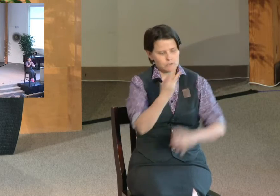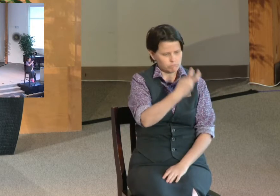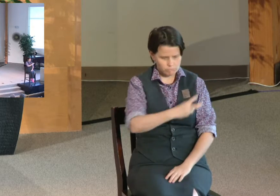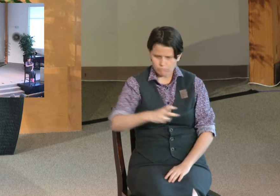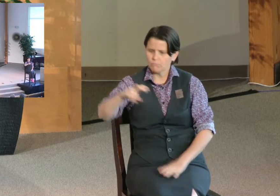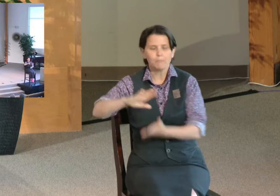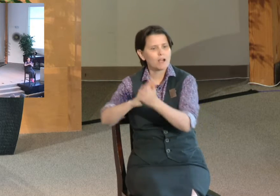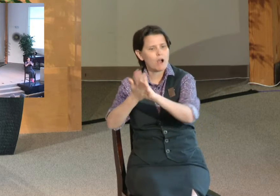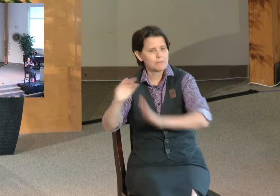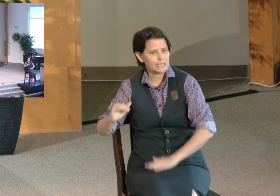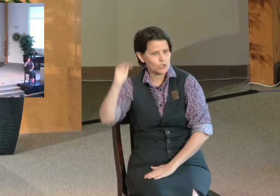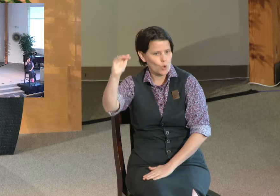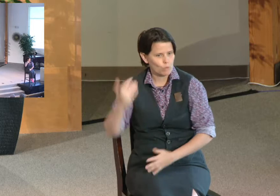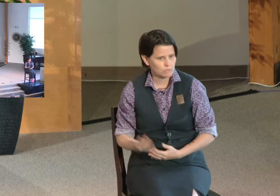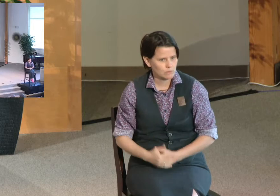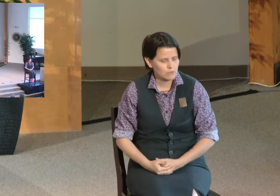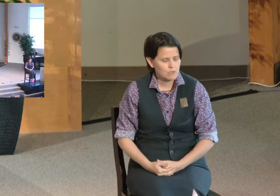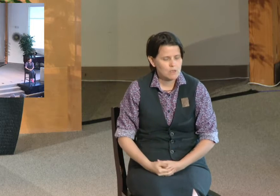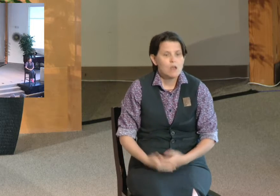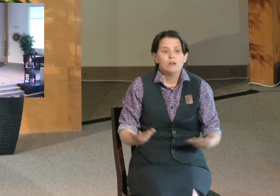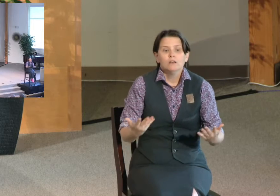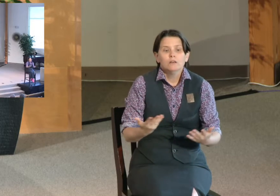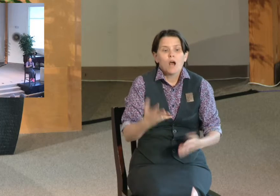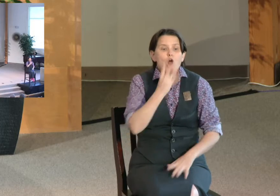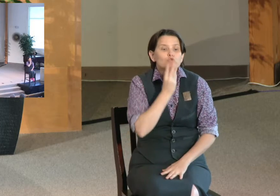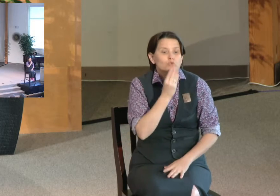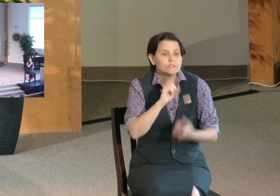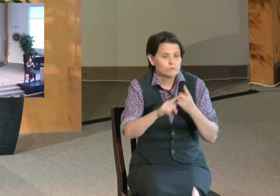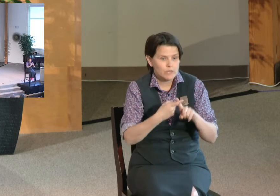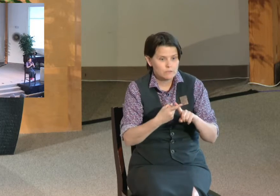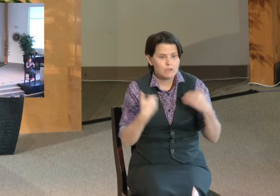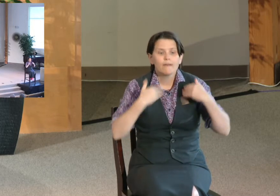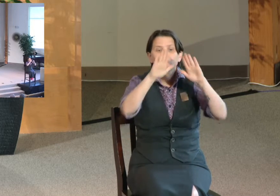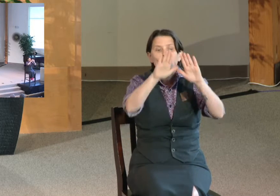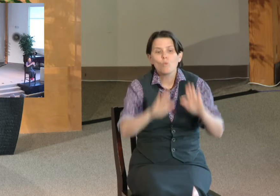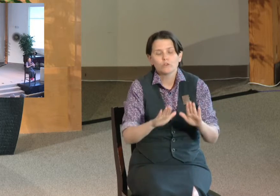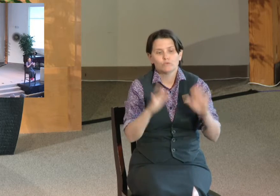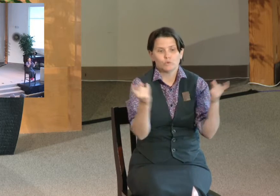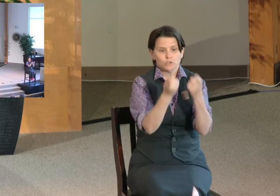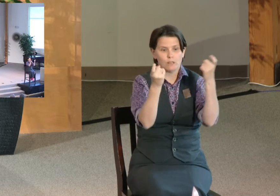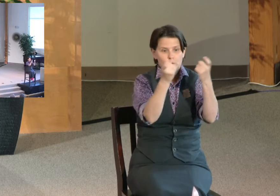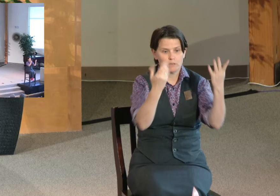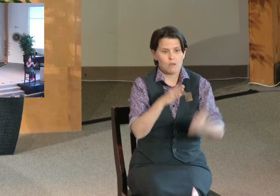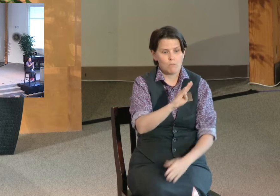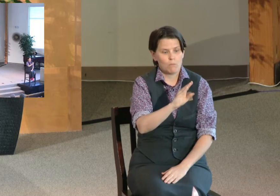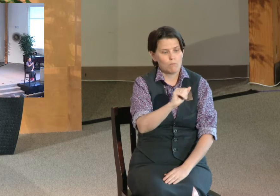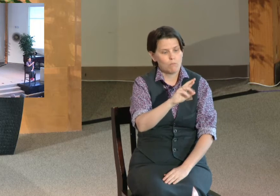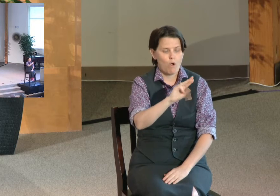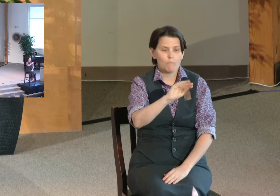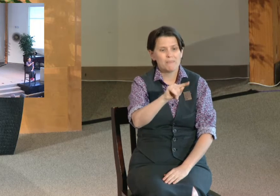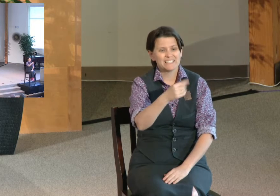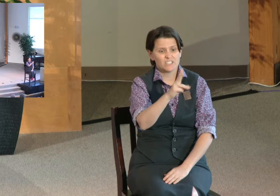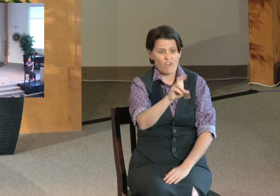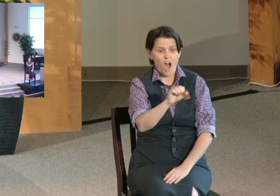friends have a wonderful ceremony of the bar mitzvah for the guys and the bat mitzvah for the girls, celebrating